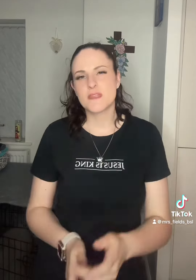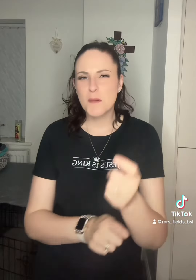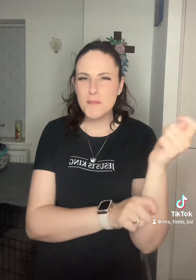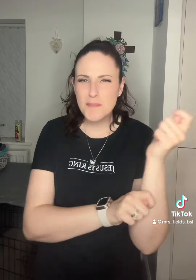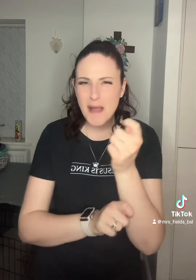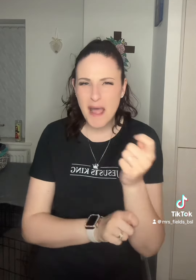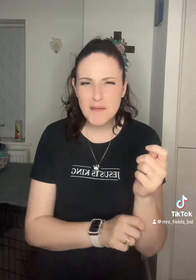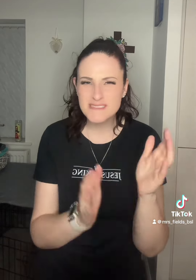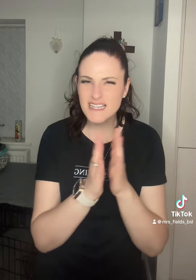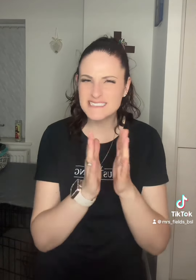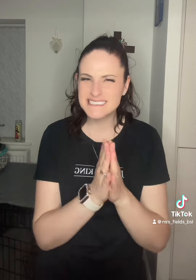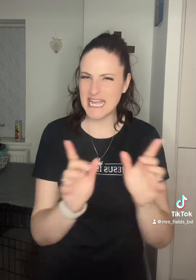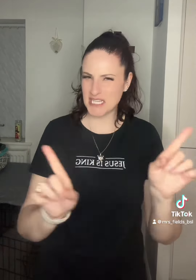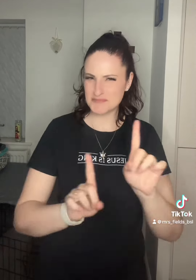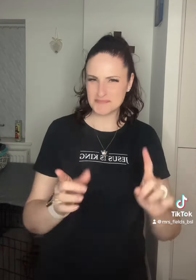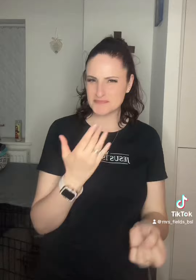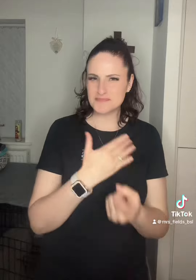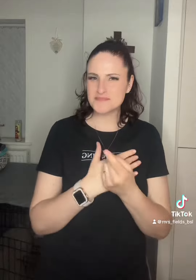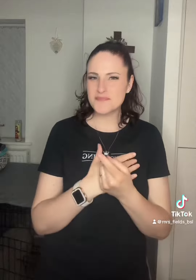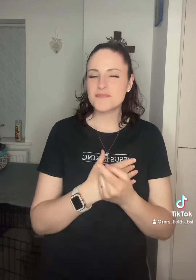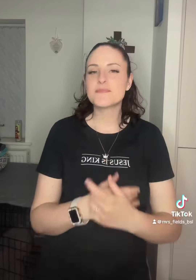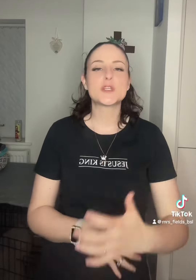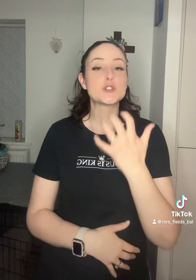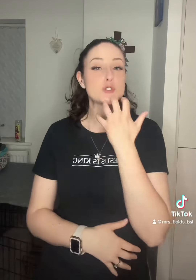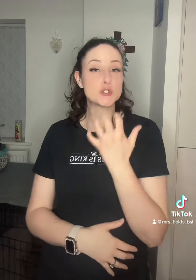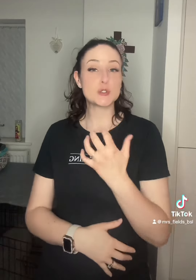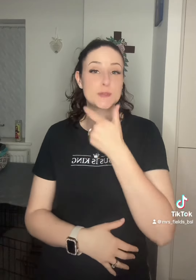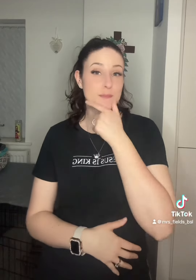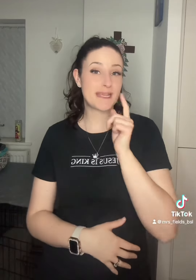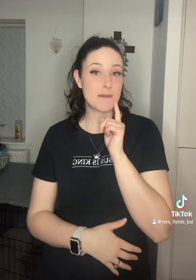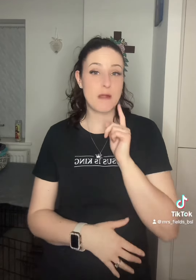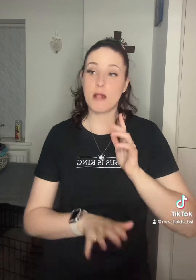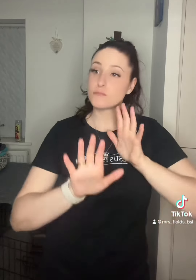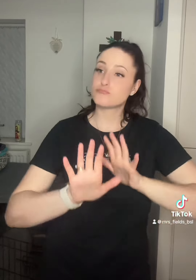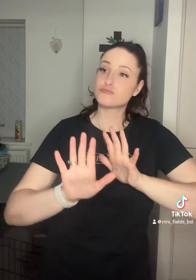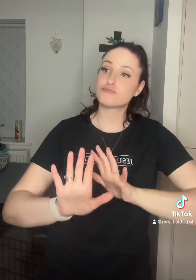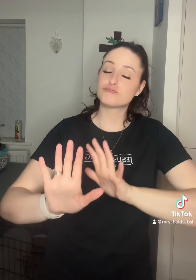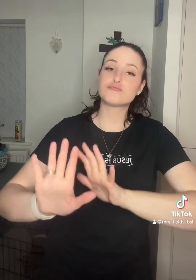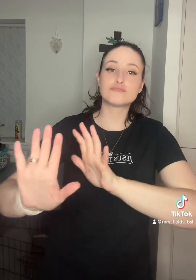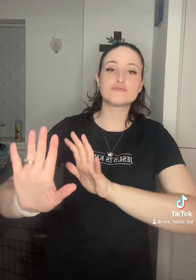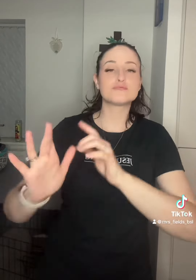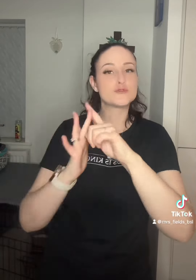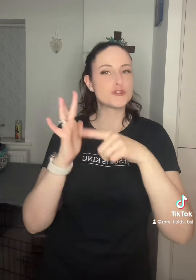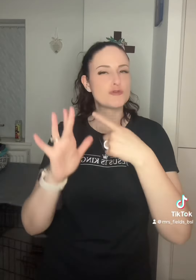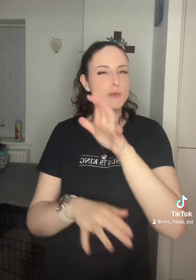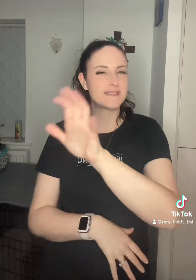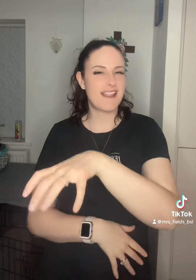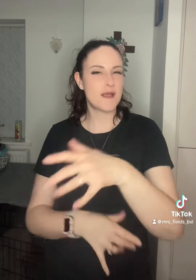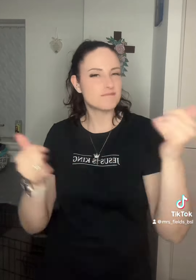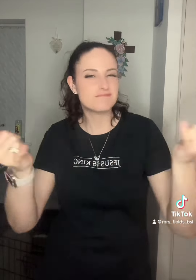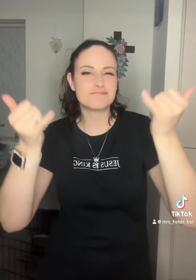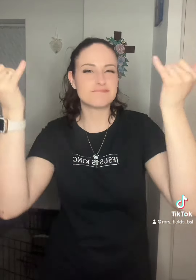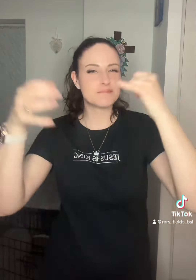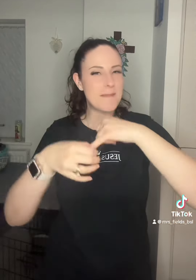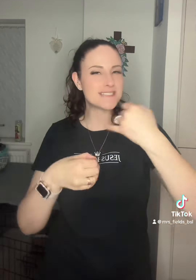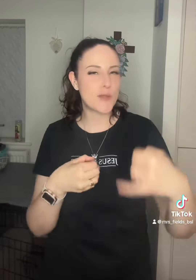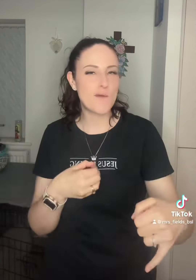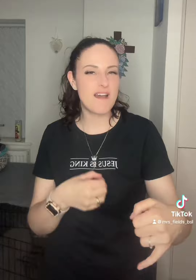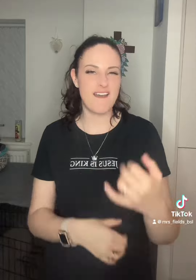exactly happened on Palm Sunday? Like I said, the Jewish people were already heading into Jerusalem for the Passover festival, which would be in 5